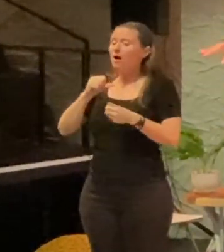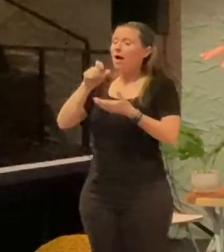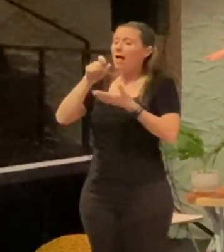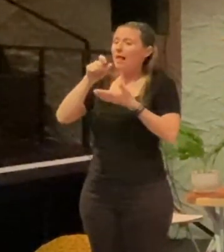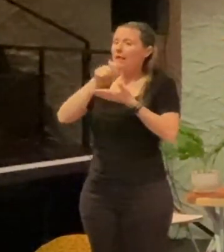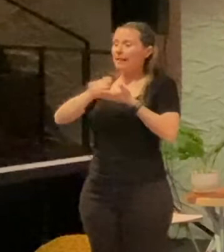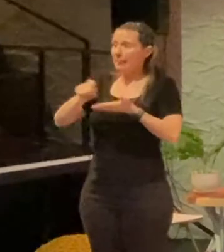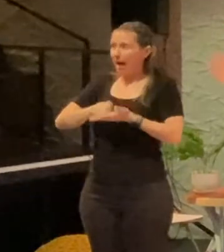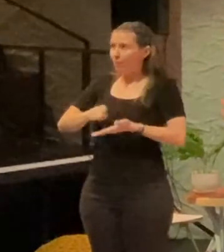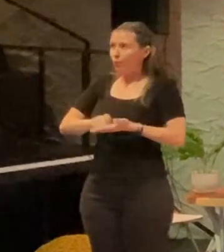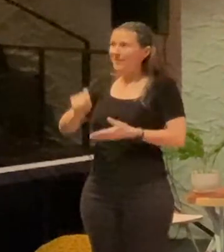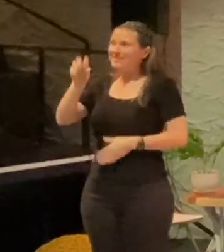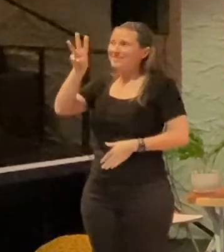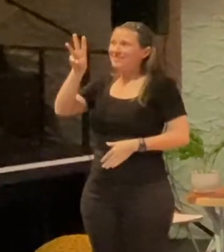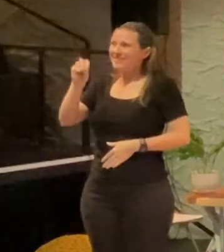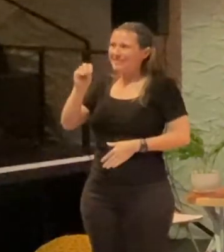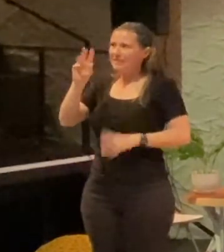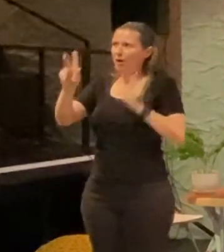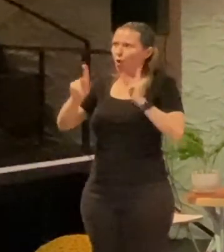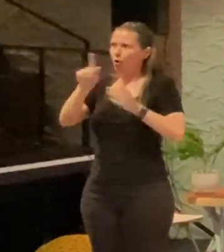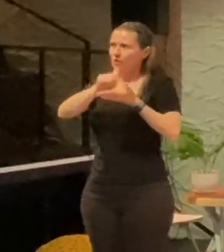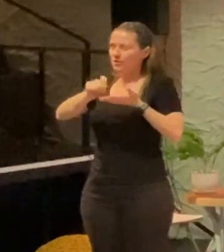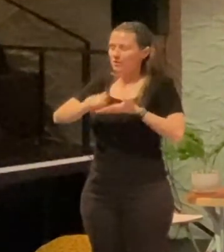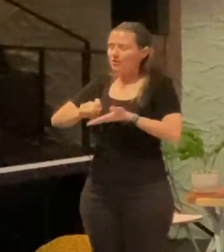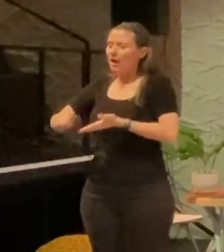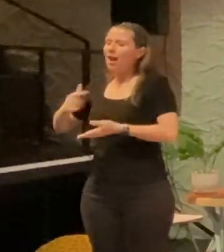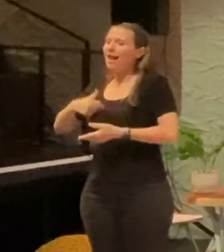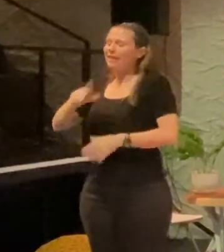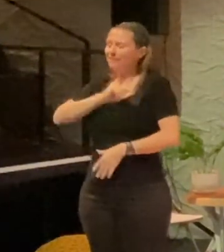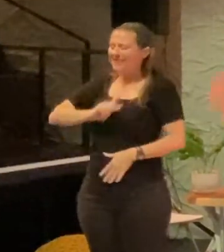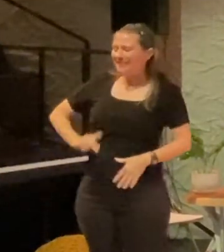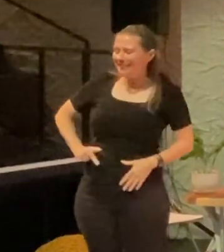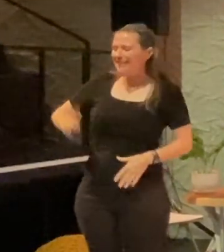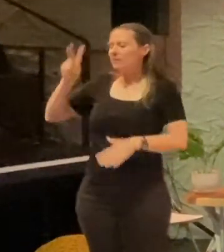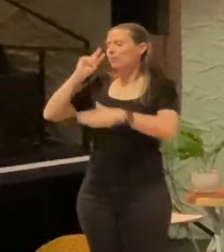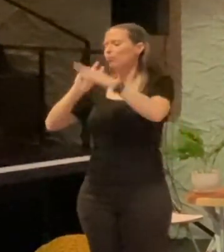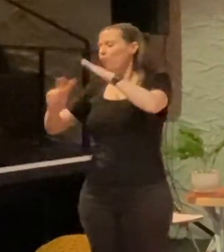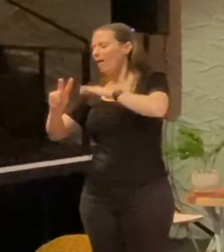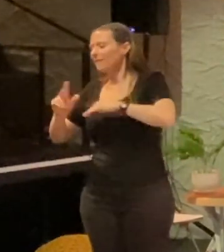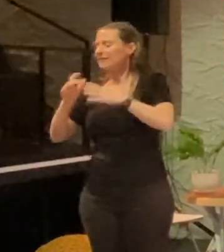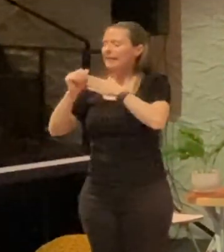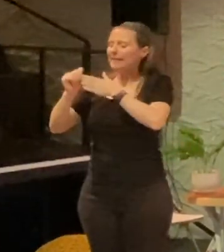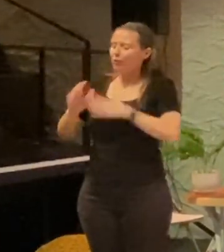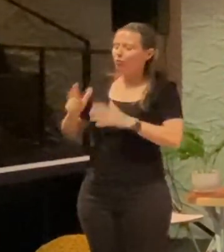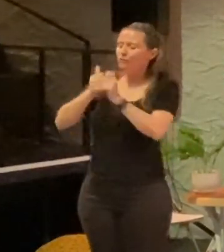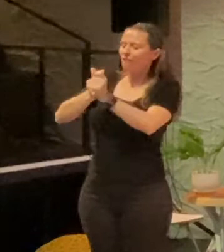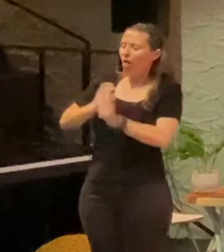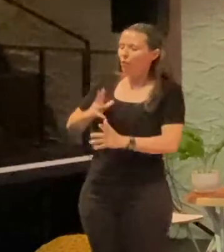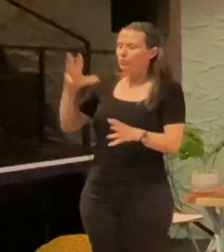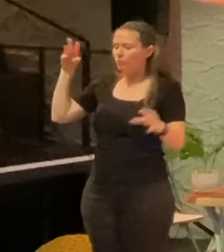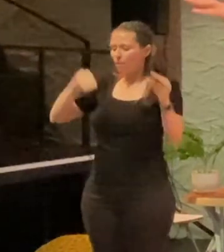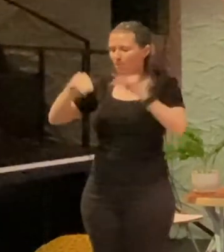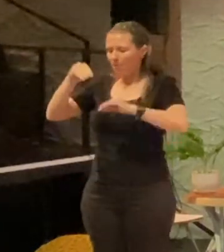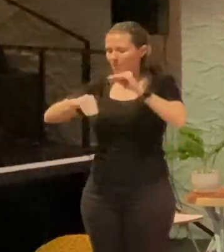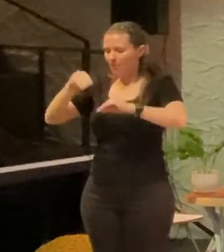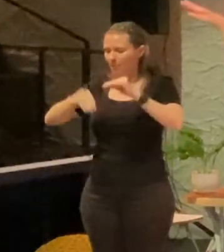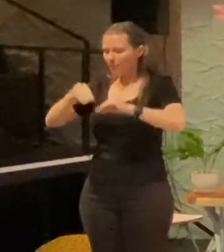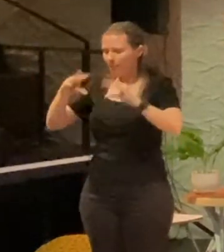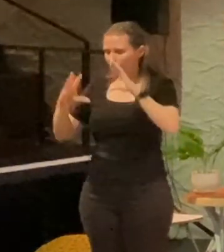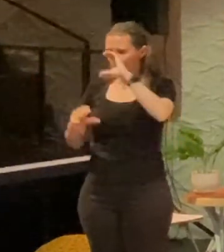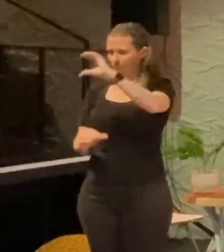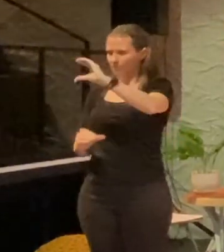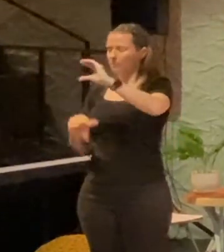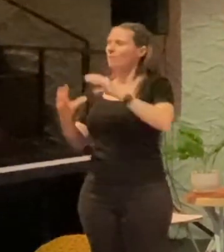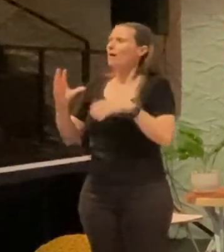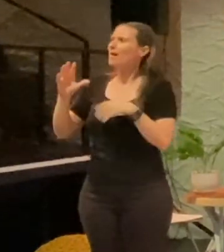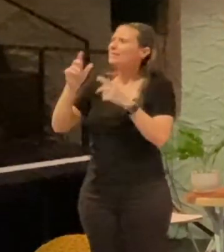other authors and contemplatives and kings and prophets and leaders and followers that has ever been combined in all of human history. It